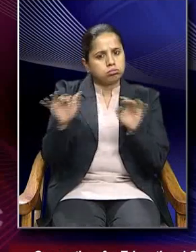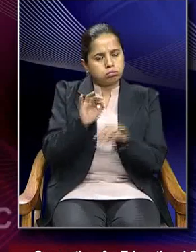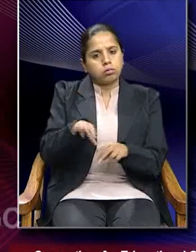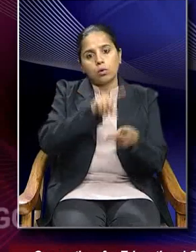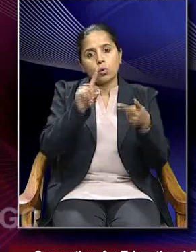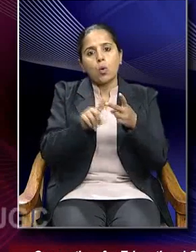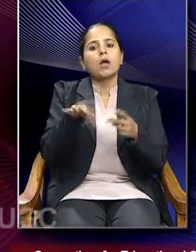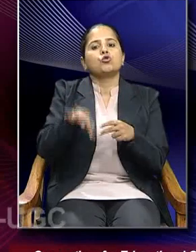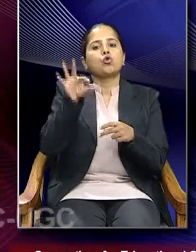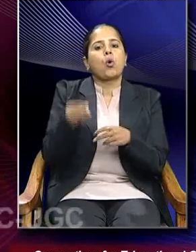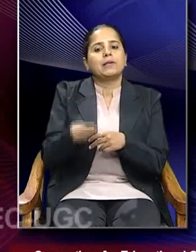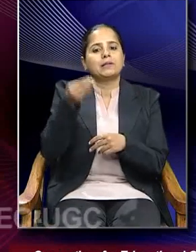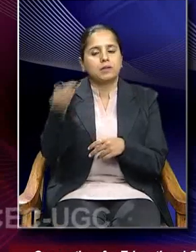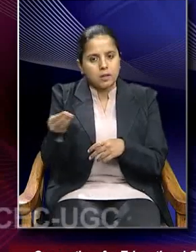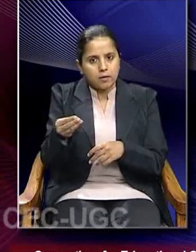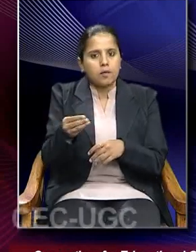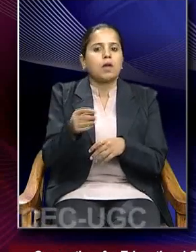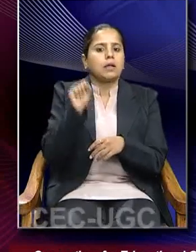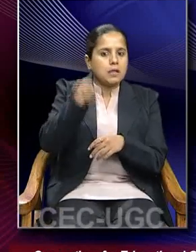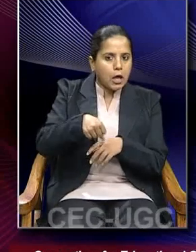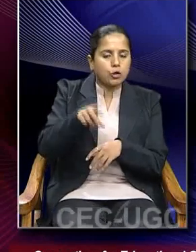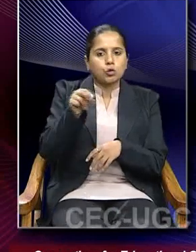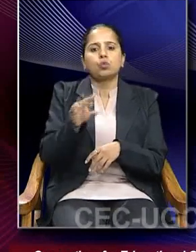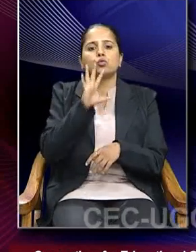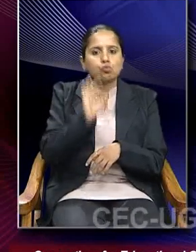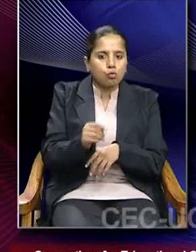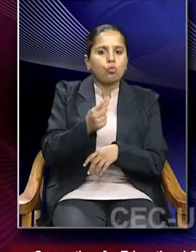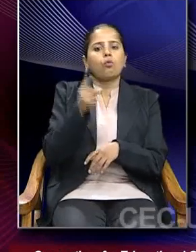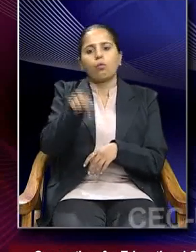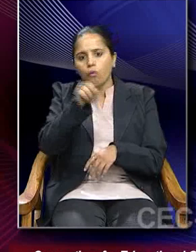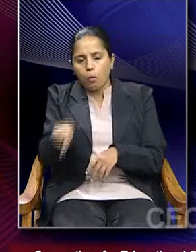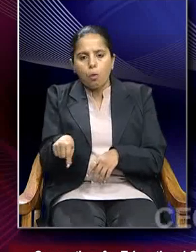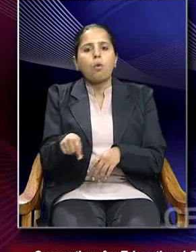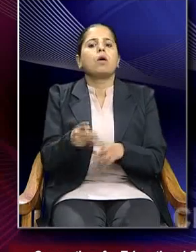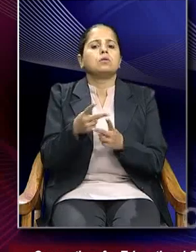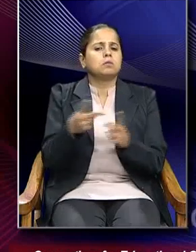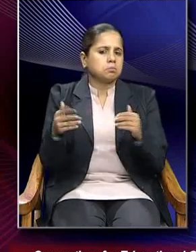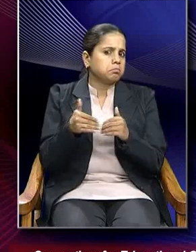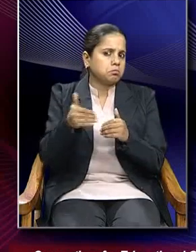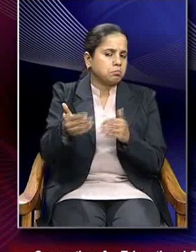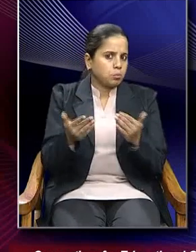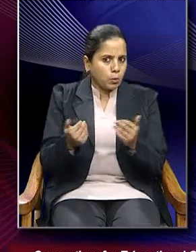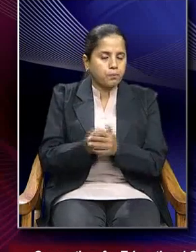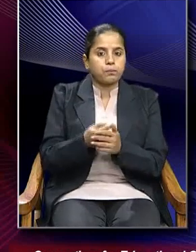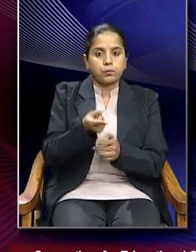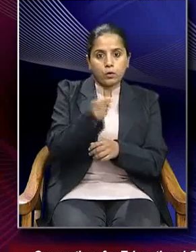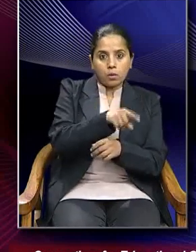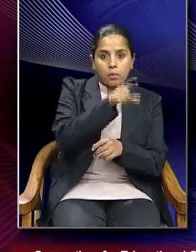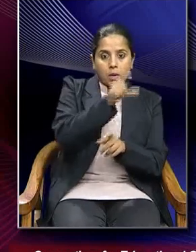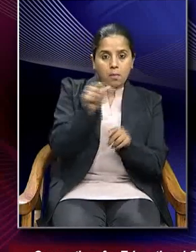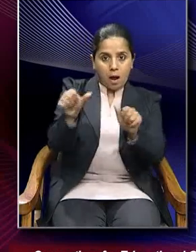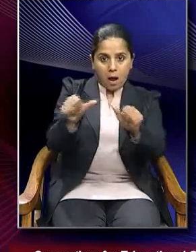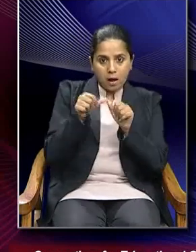of choice: yes, no, true, false, and so on. So both the open-ended